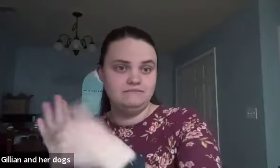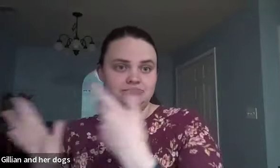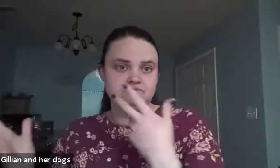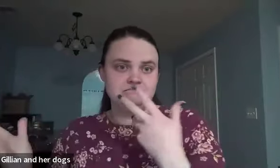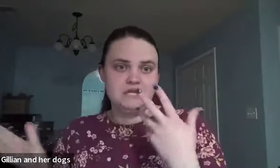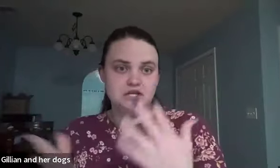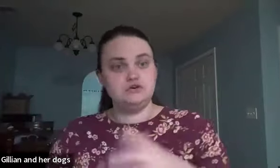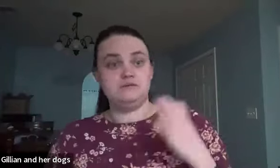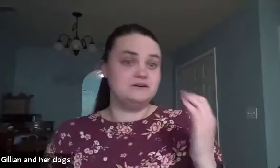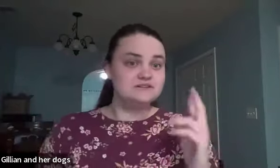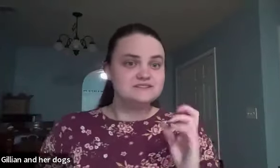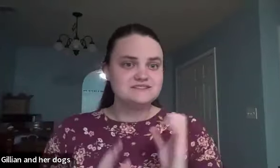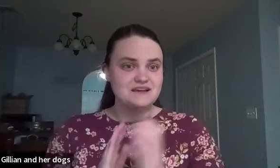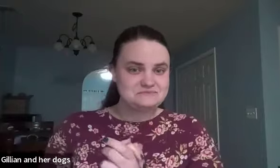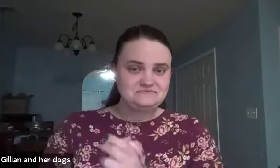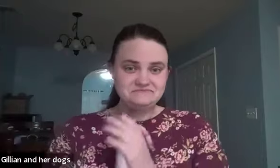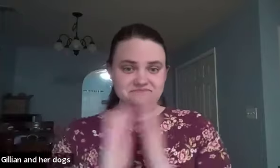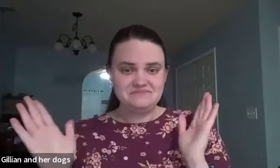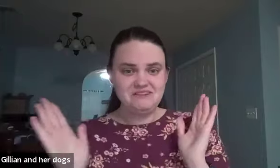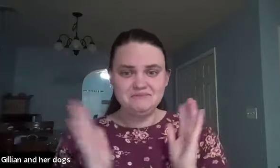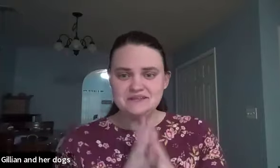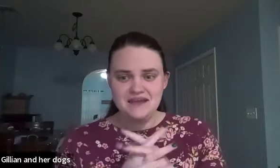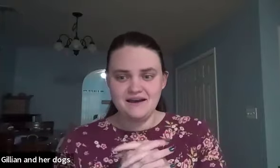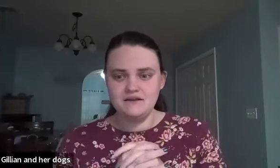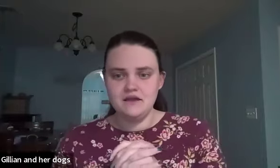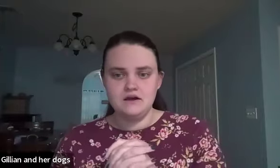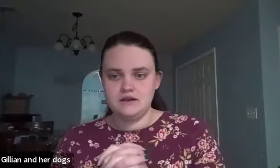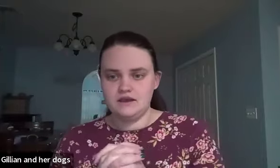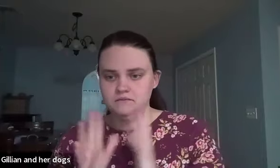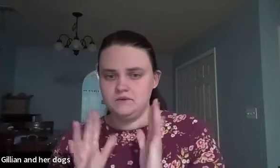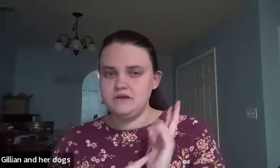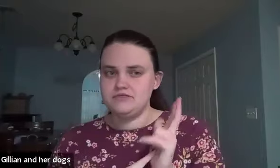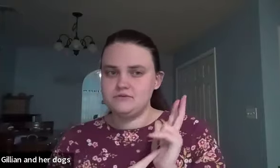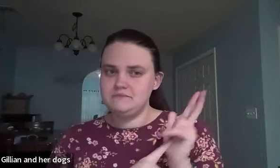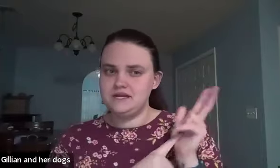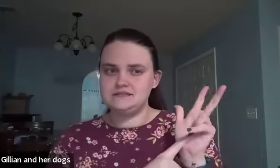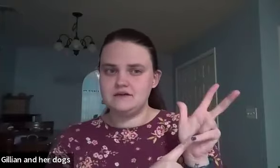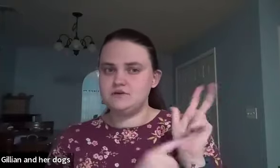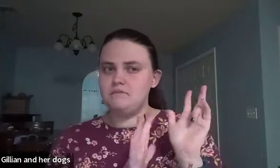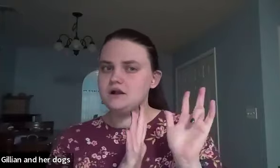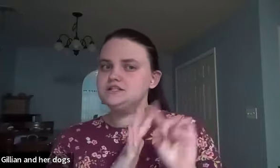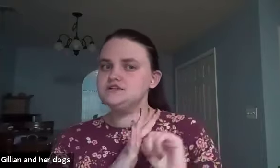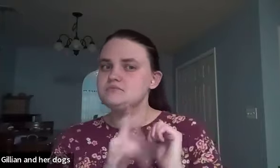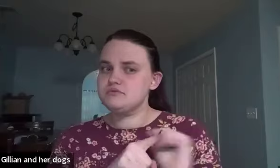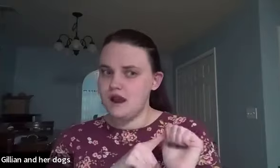on in your careers. So, but yeah, okay, we have about 3 minutes left. So I'm not going to do the